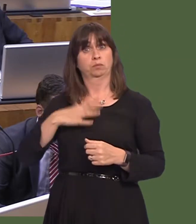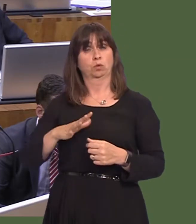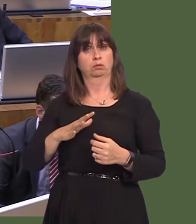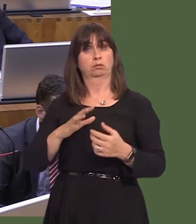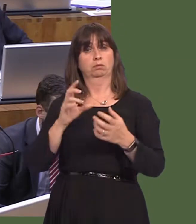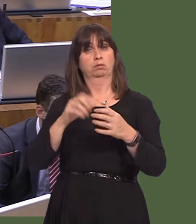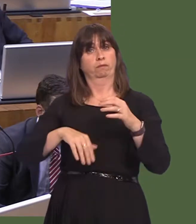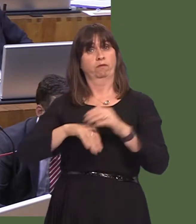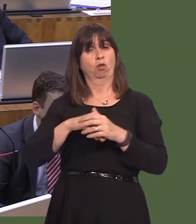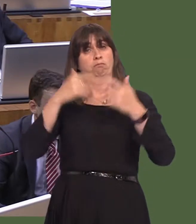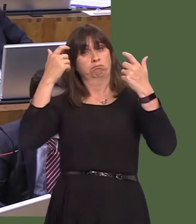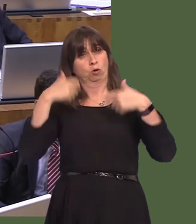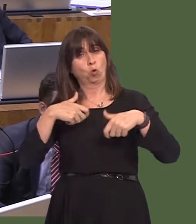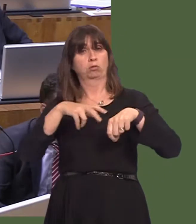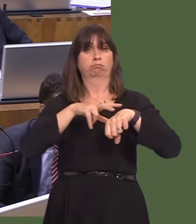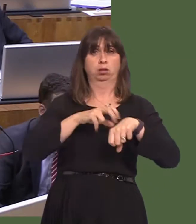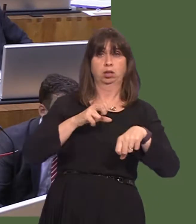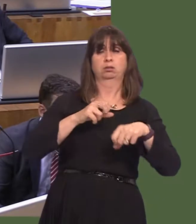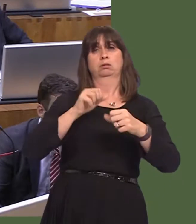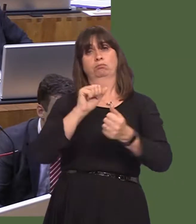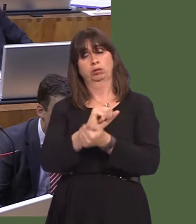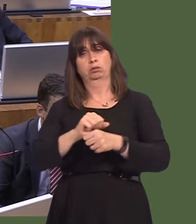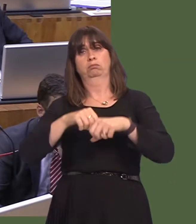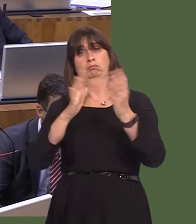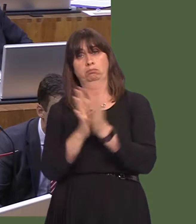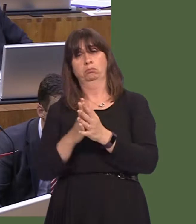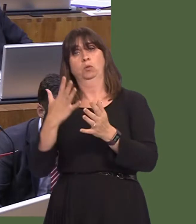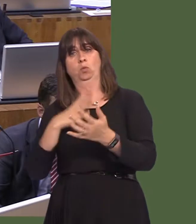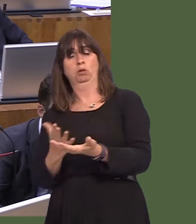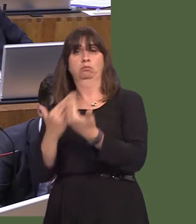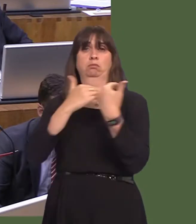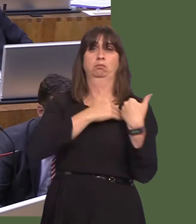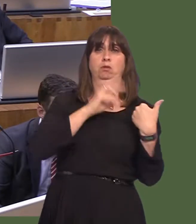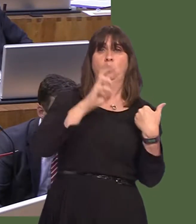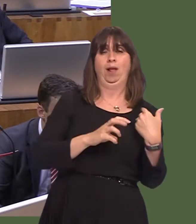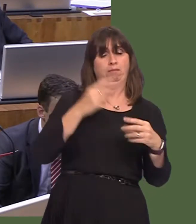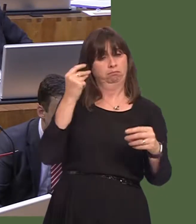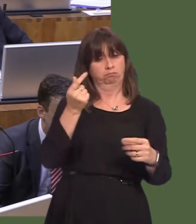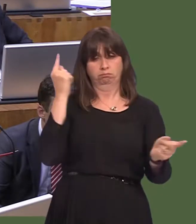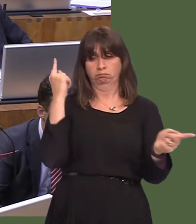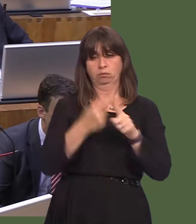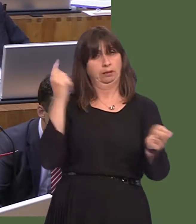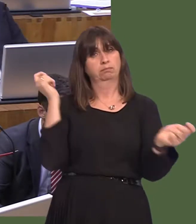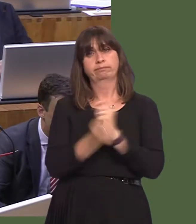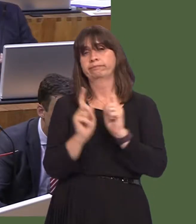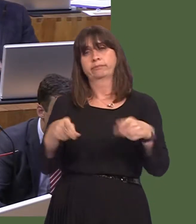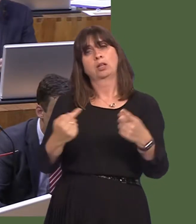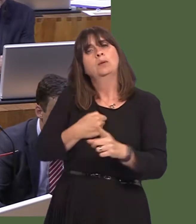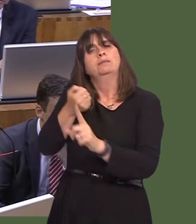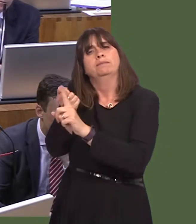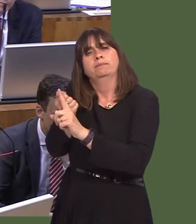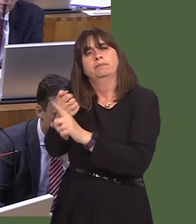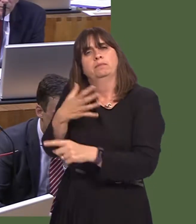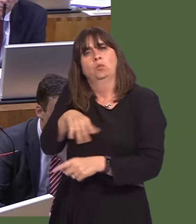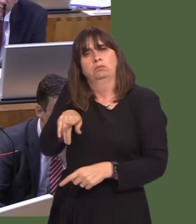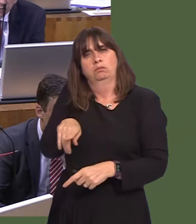of the criminal justice system, should be considered for devolution. It would take some time because clearly we've had an integrated system with England for a long time. But it simply